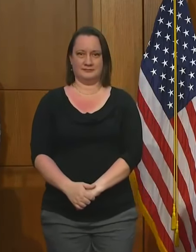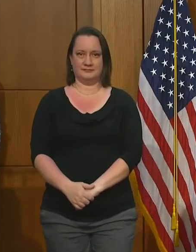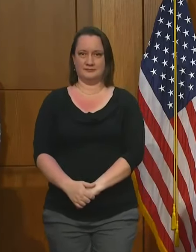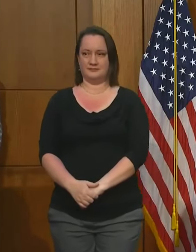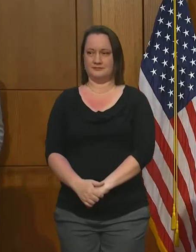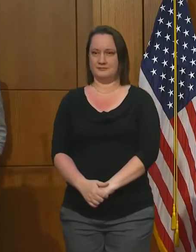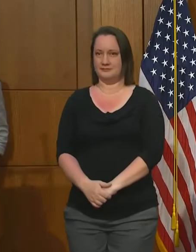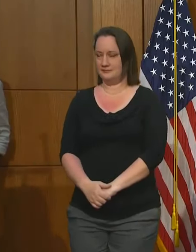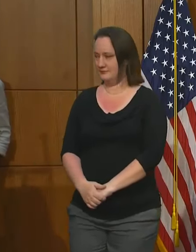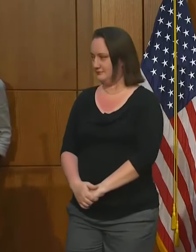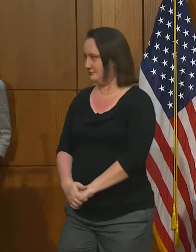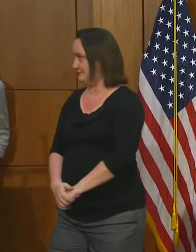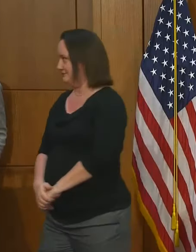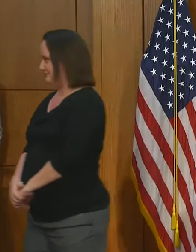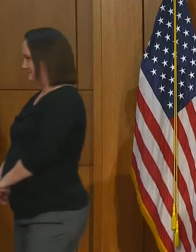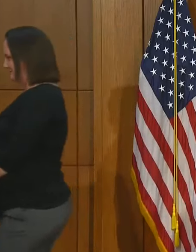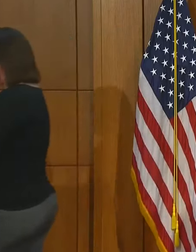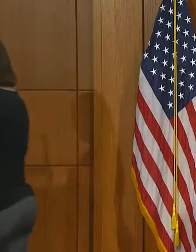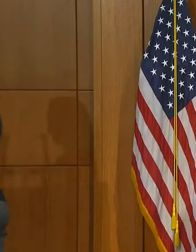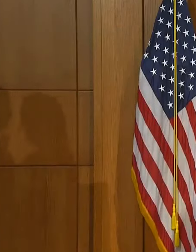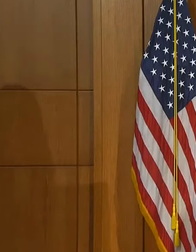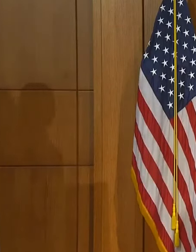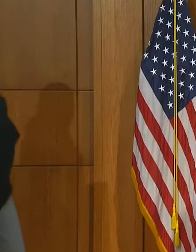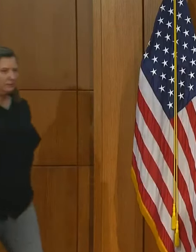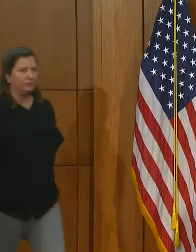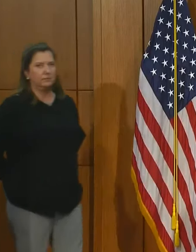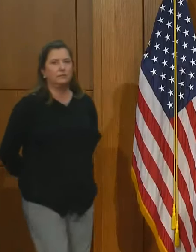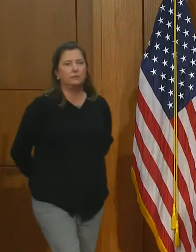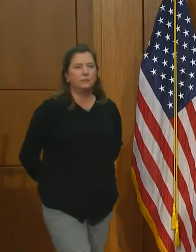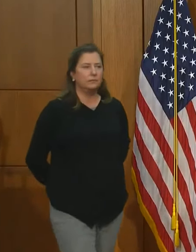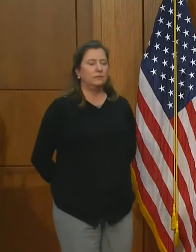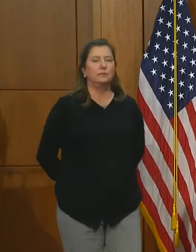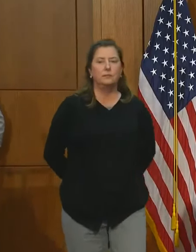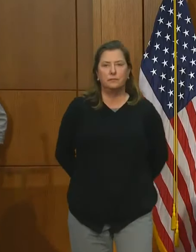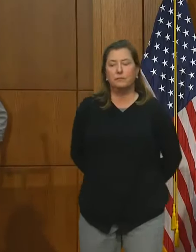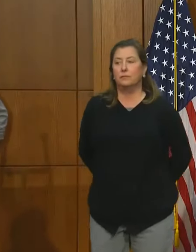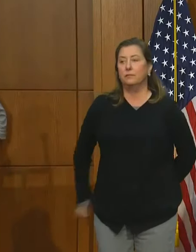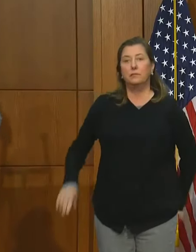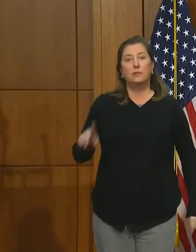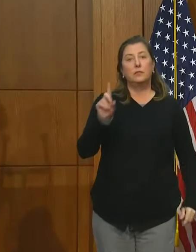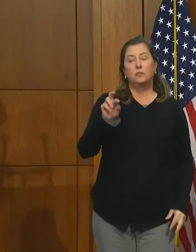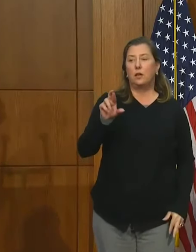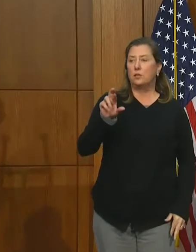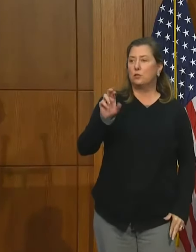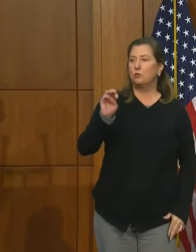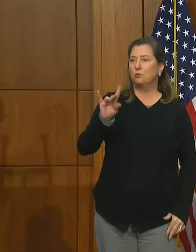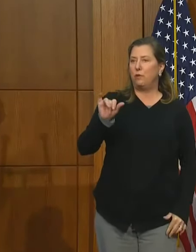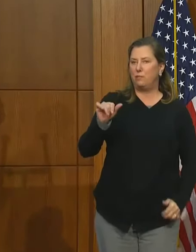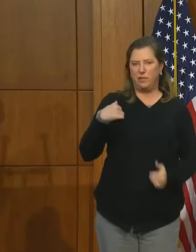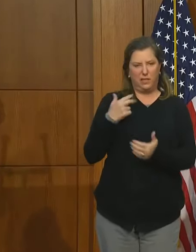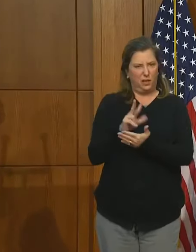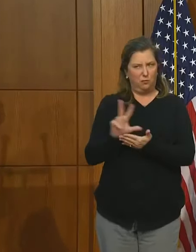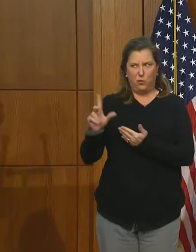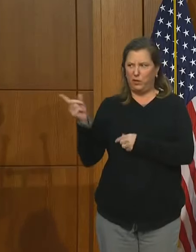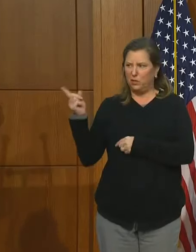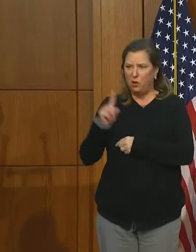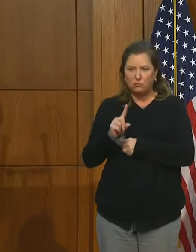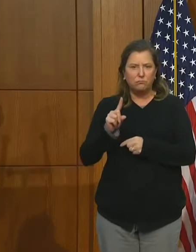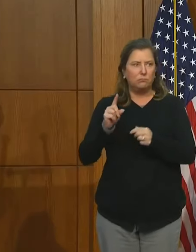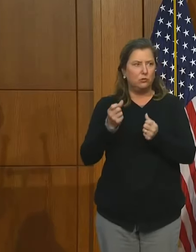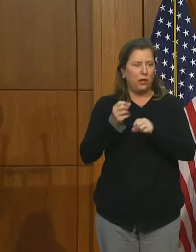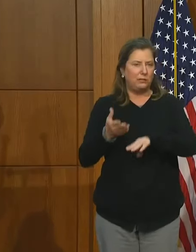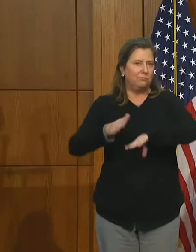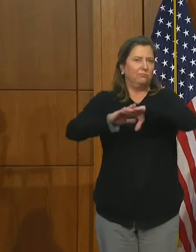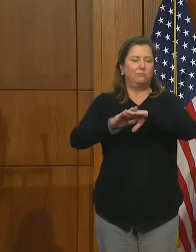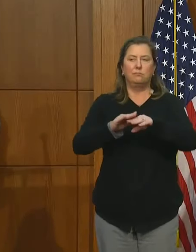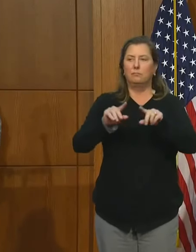Hi, Governor. Hi. So Dr. Remley was brought in 3 weeks ago to try to ramp up the testing rate, and I